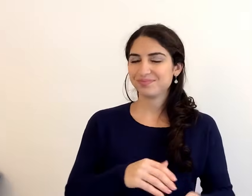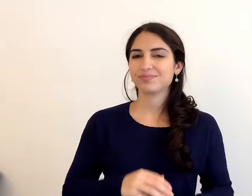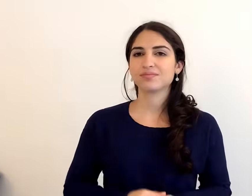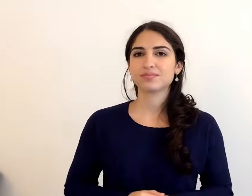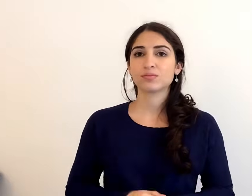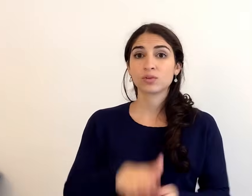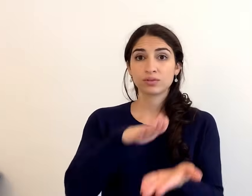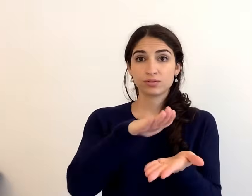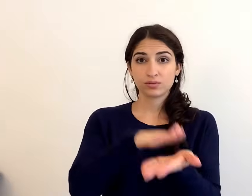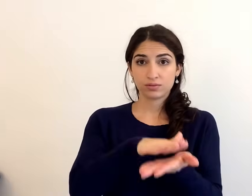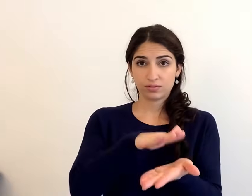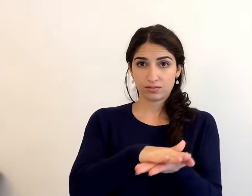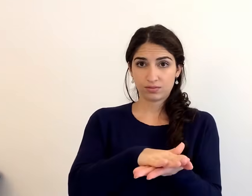Again, school,